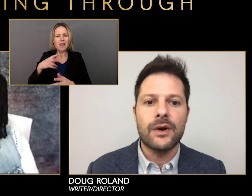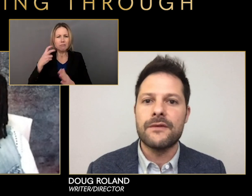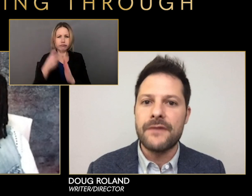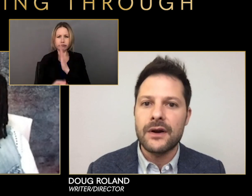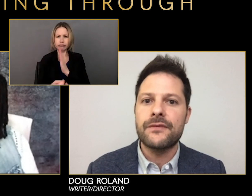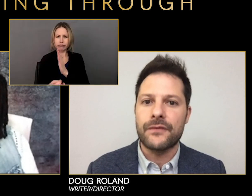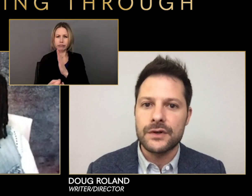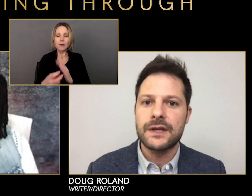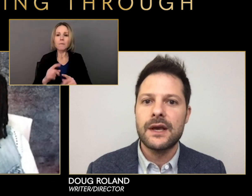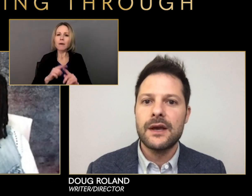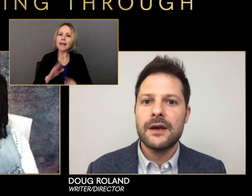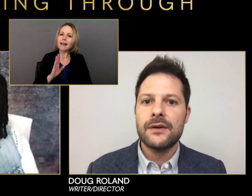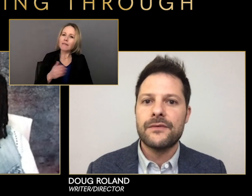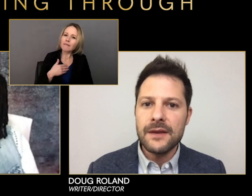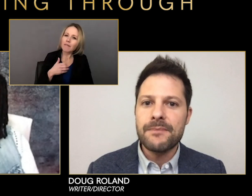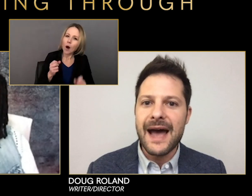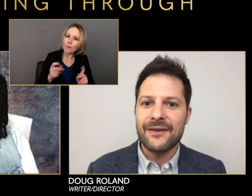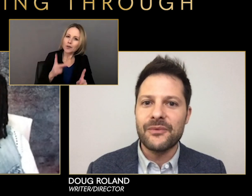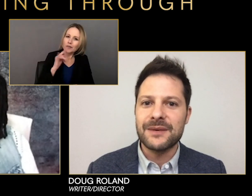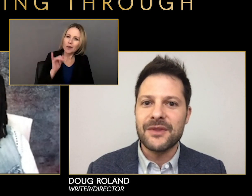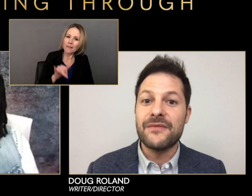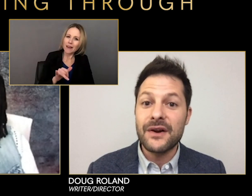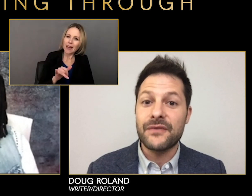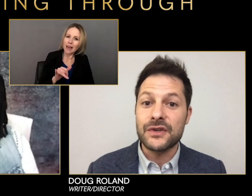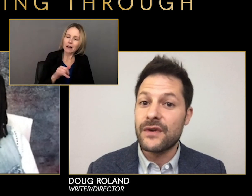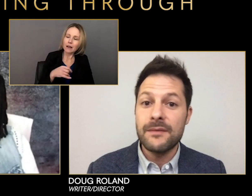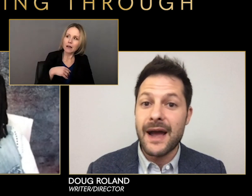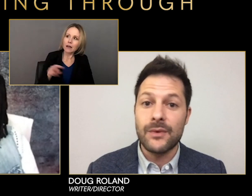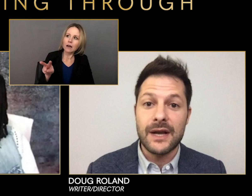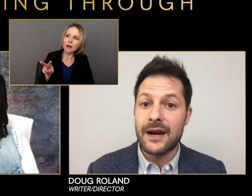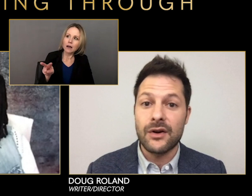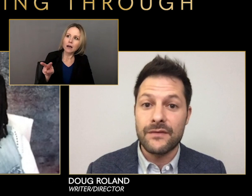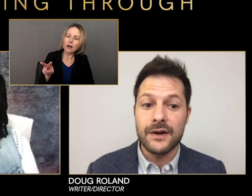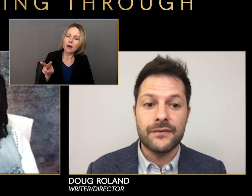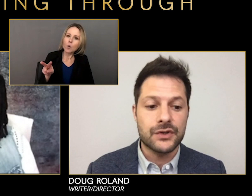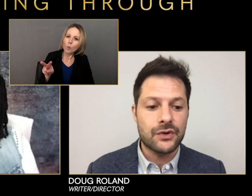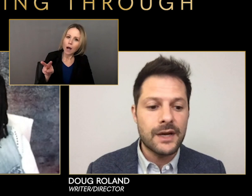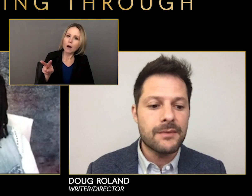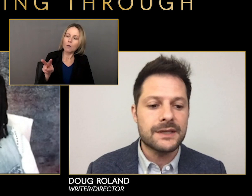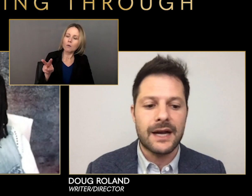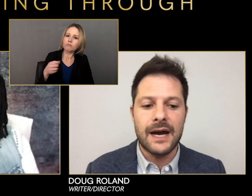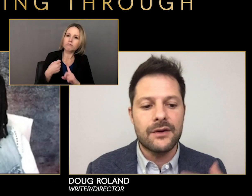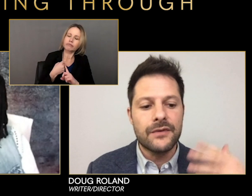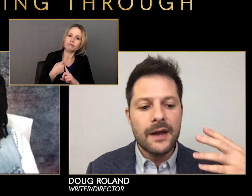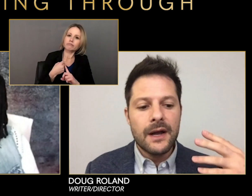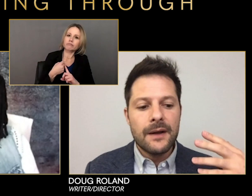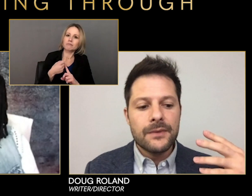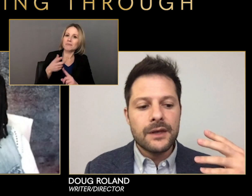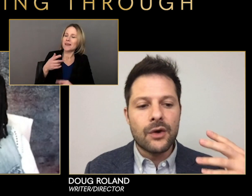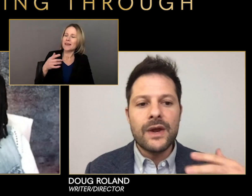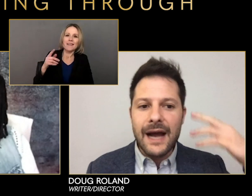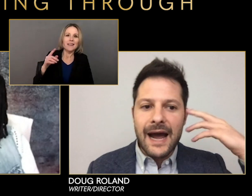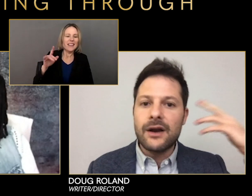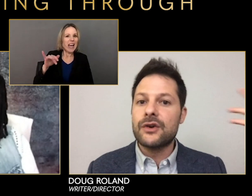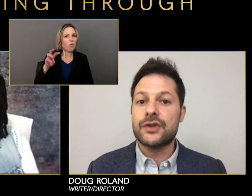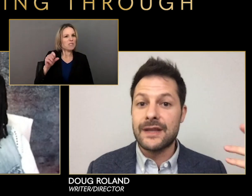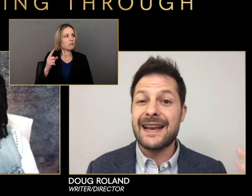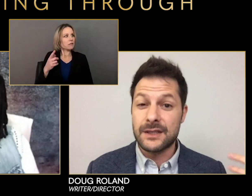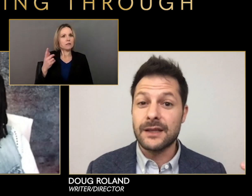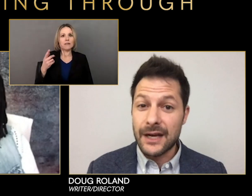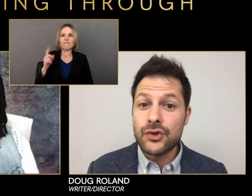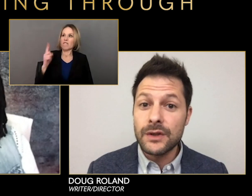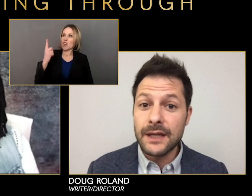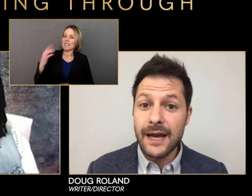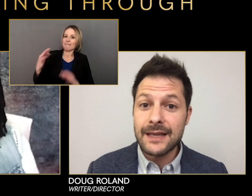literally one of the very first some of the very first feedback we got at our very first screening, because it kind of, I'd understood